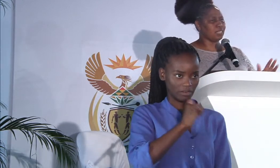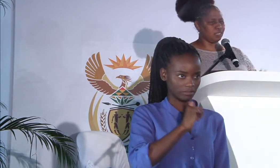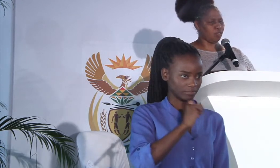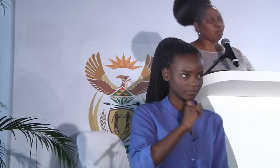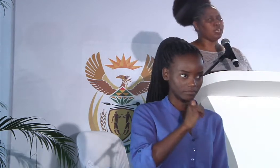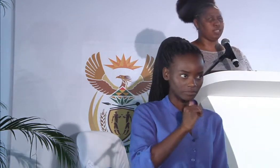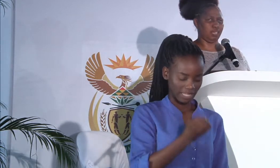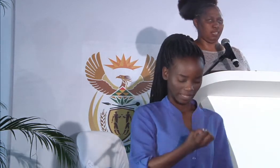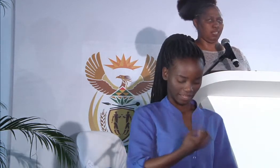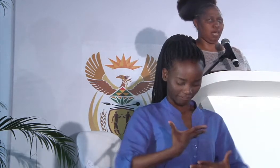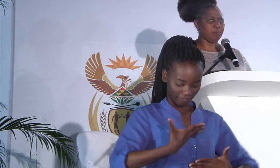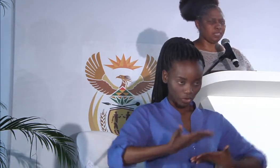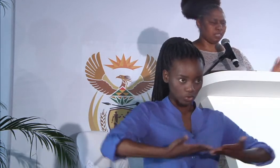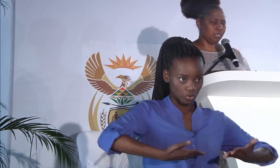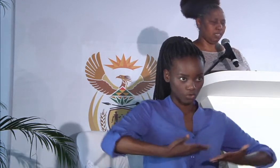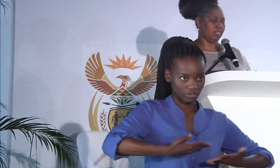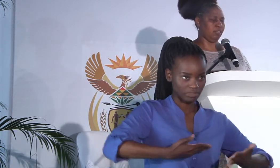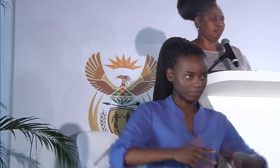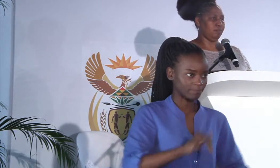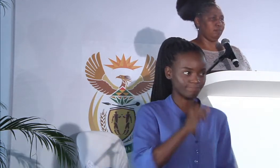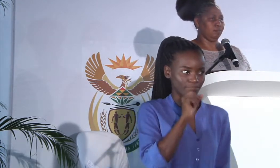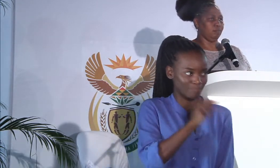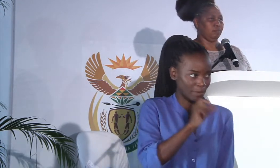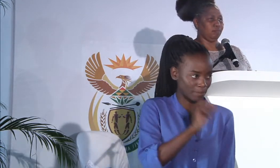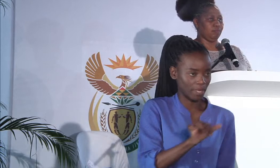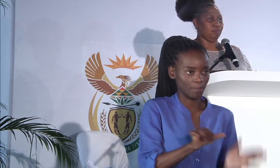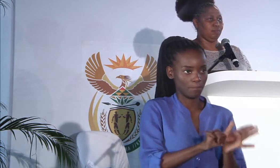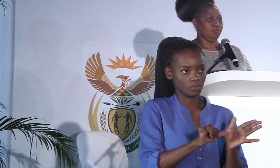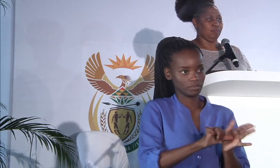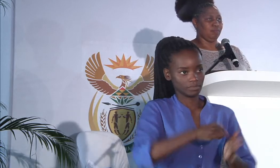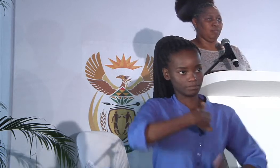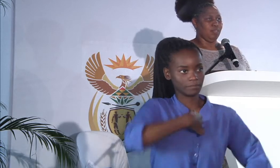that's the only thing I'm interested in.